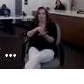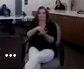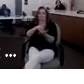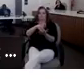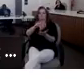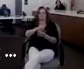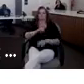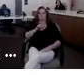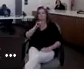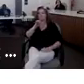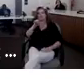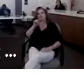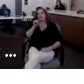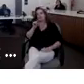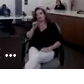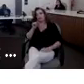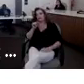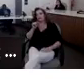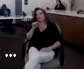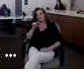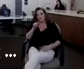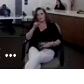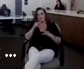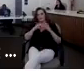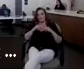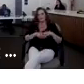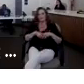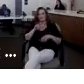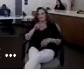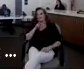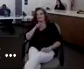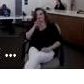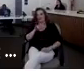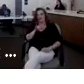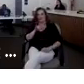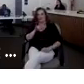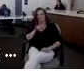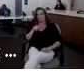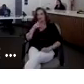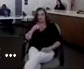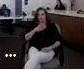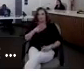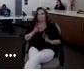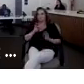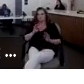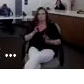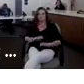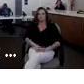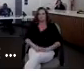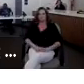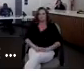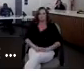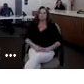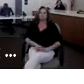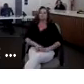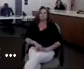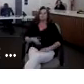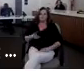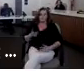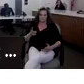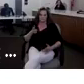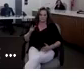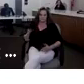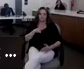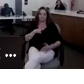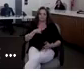liberal arts building. But Terry Eckwell assured me that in talking with Chief Straczynski that they